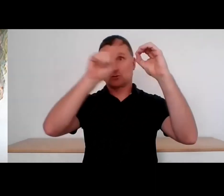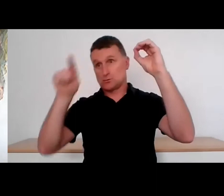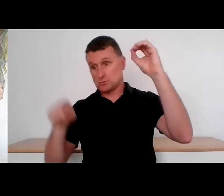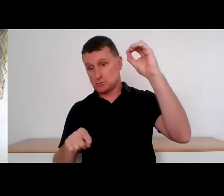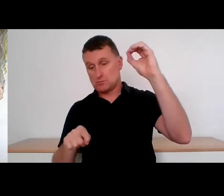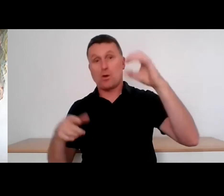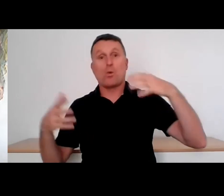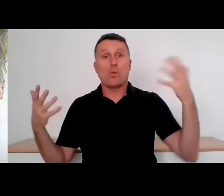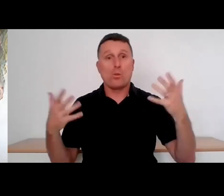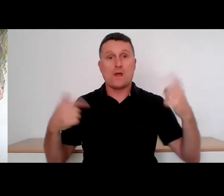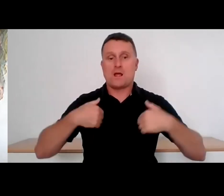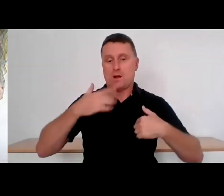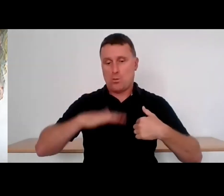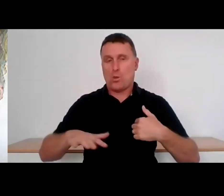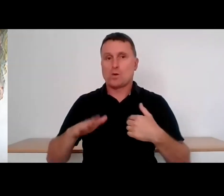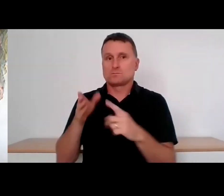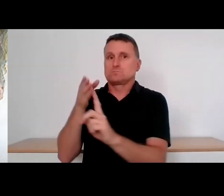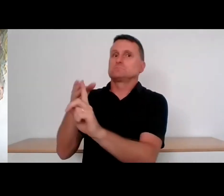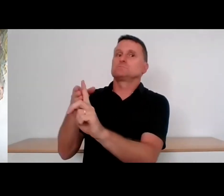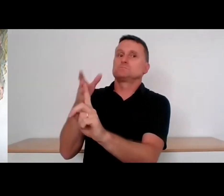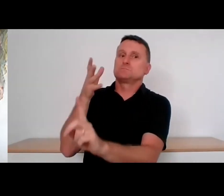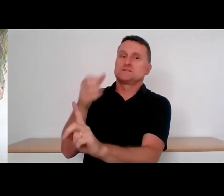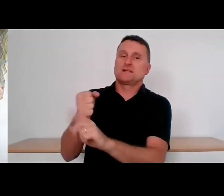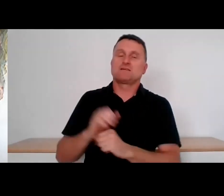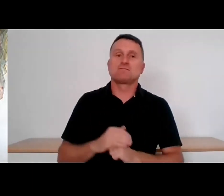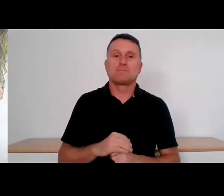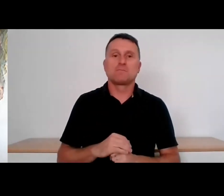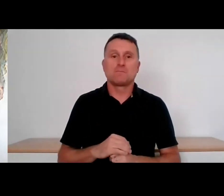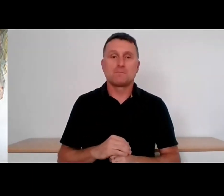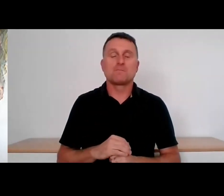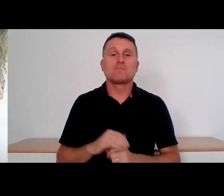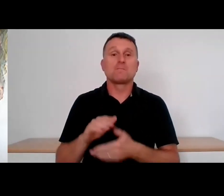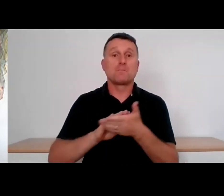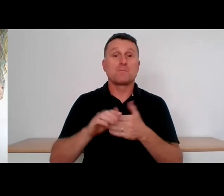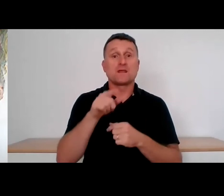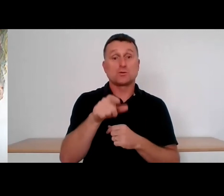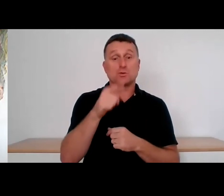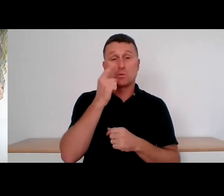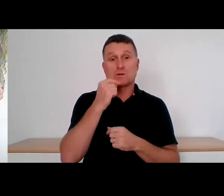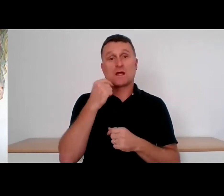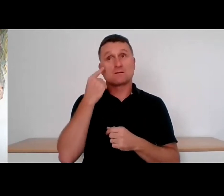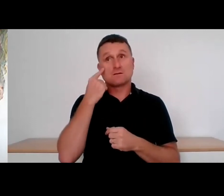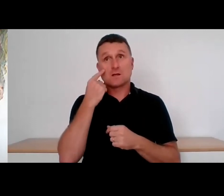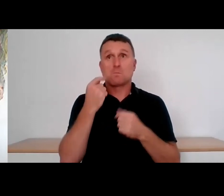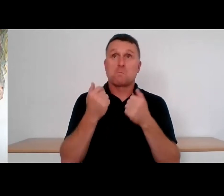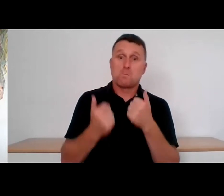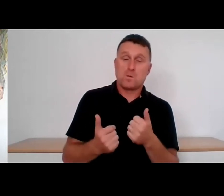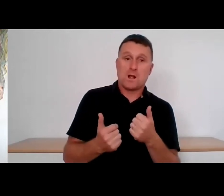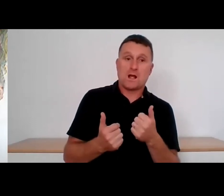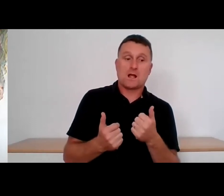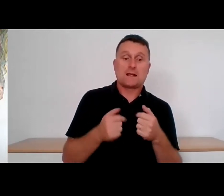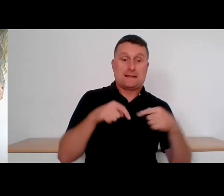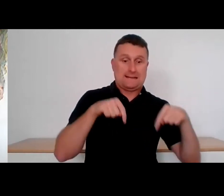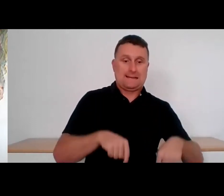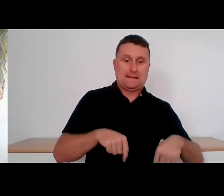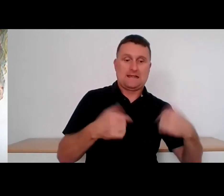3. And in between will be the options you decide to run with, which will address the problems or